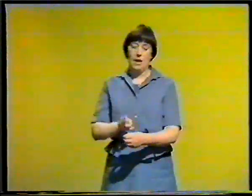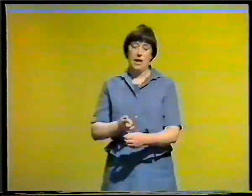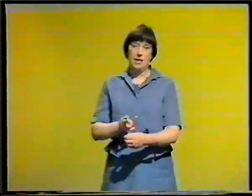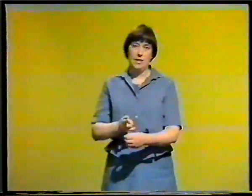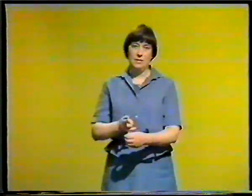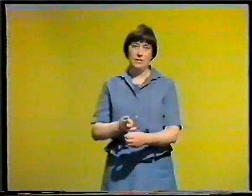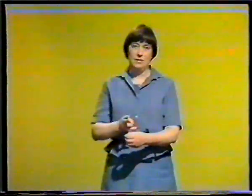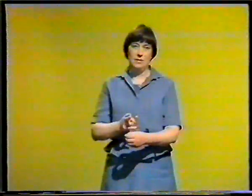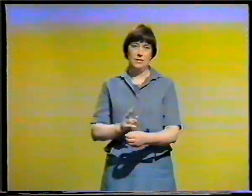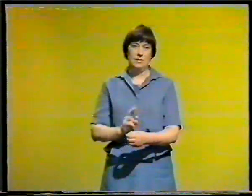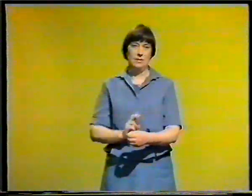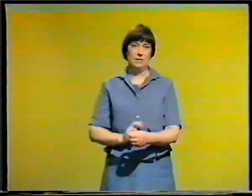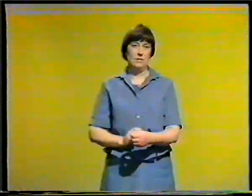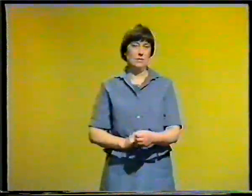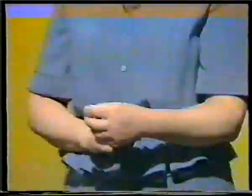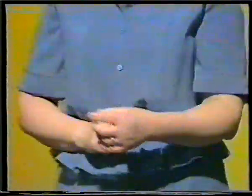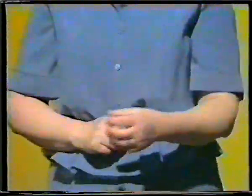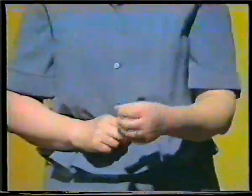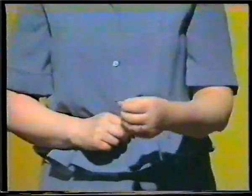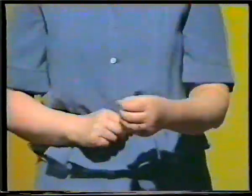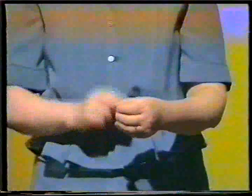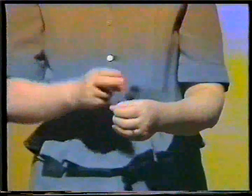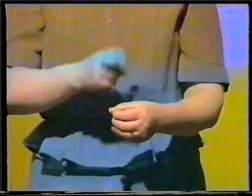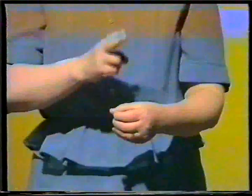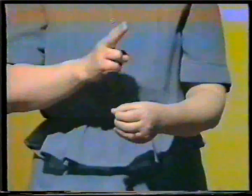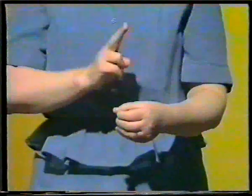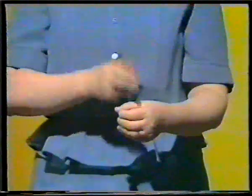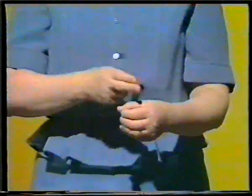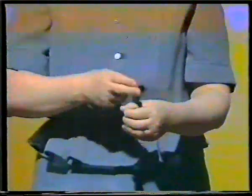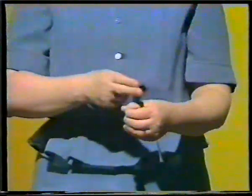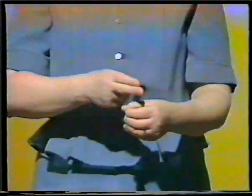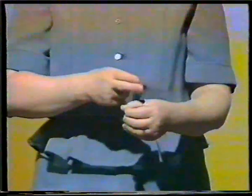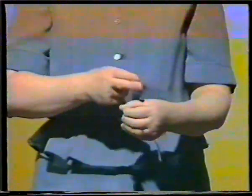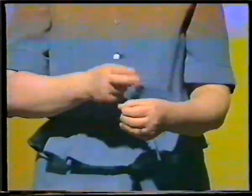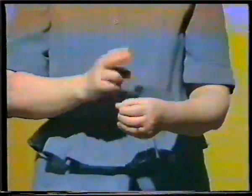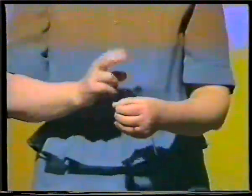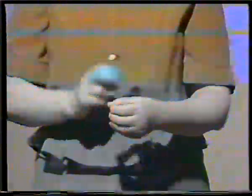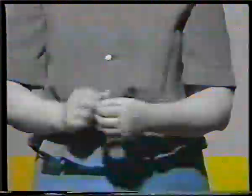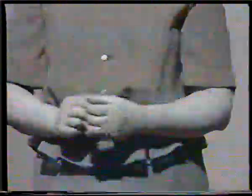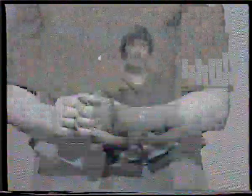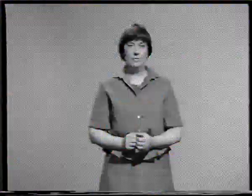Egg. Egg.